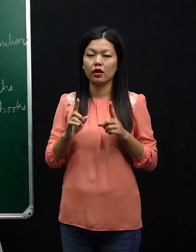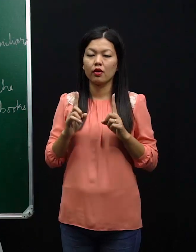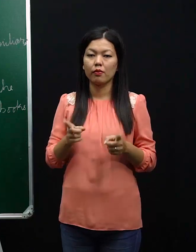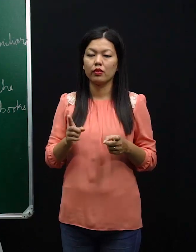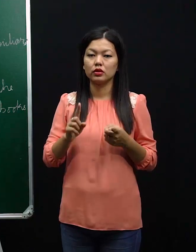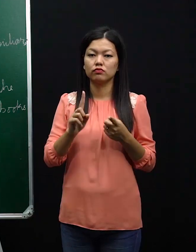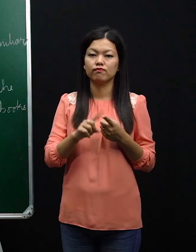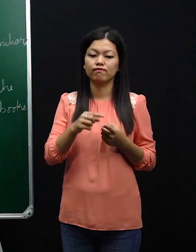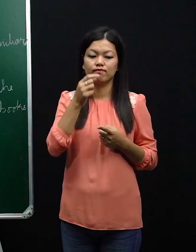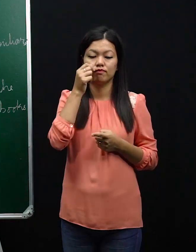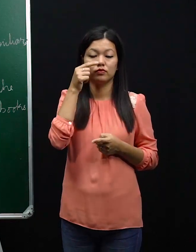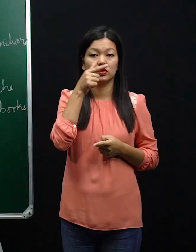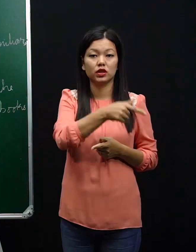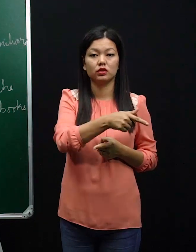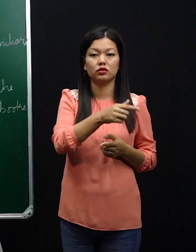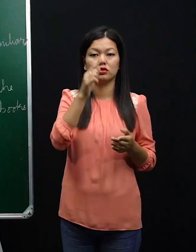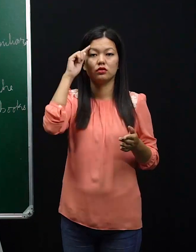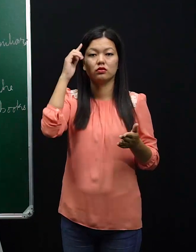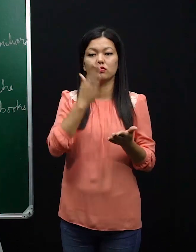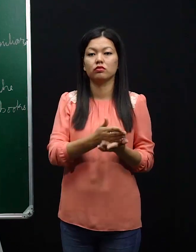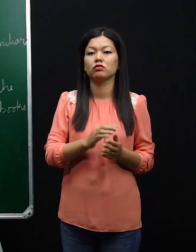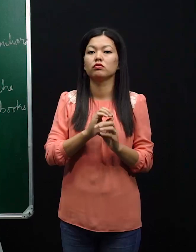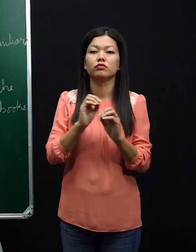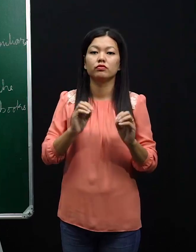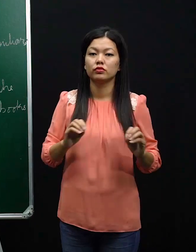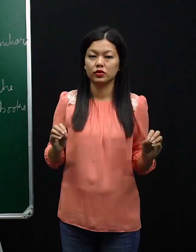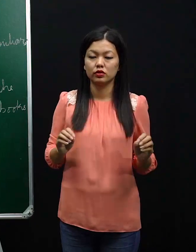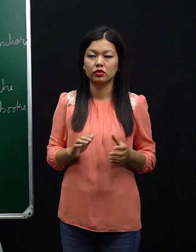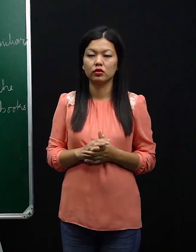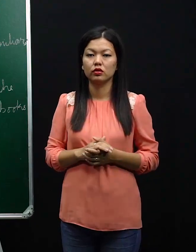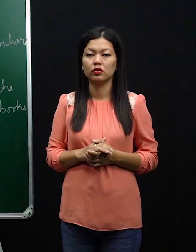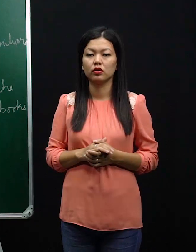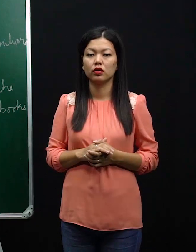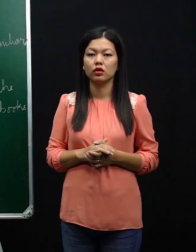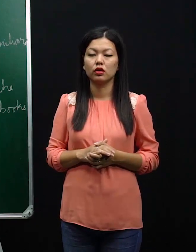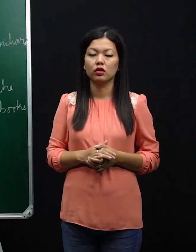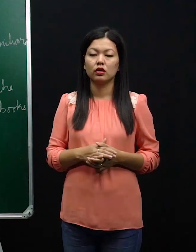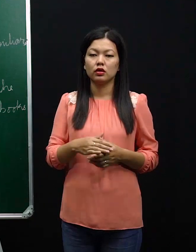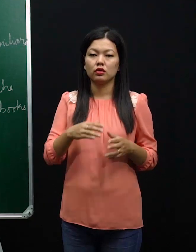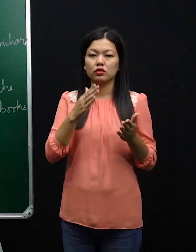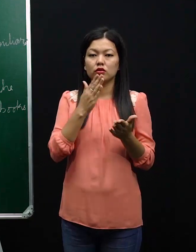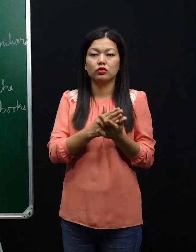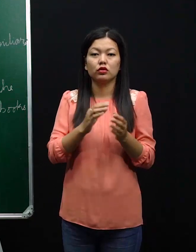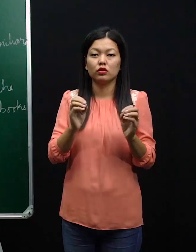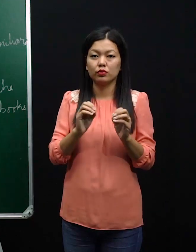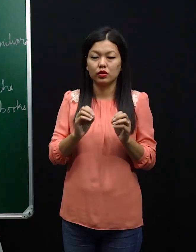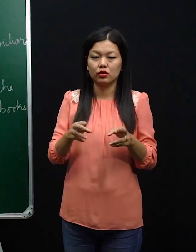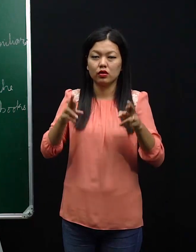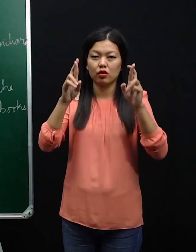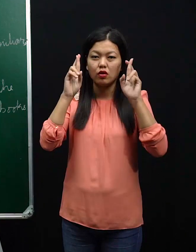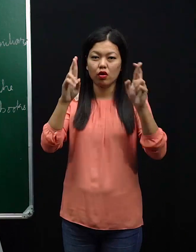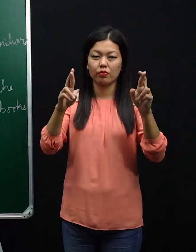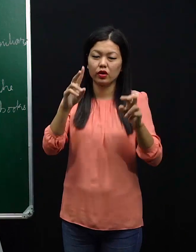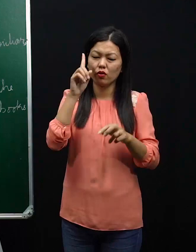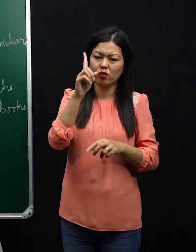time, Ernest could not believe, and after the meeting, he still went on, hoping that one day a man better than him